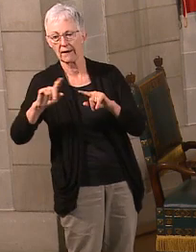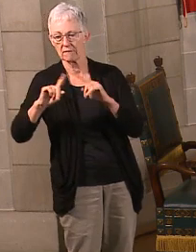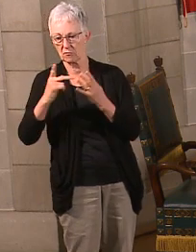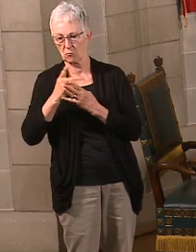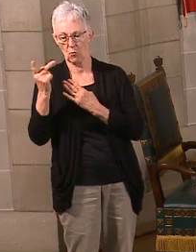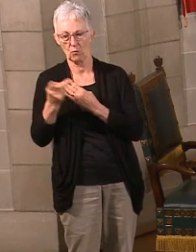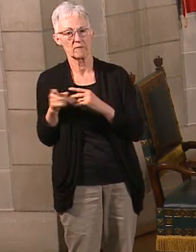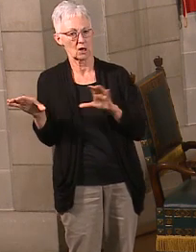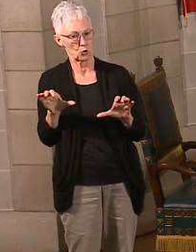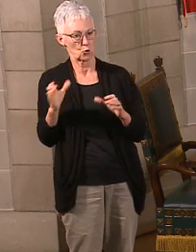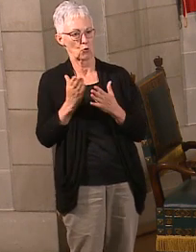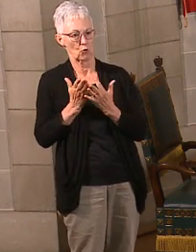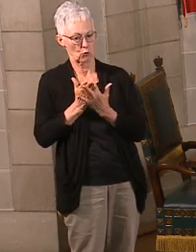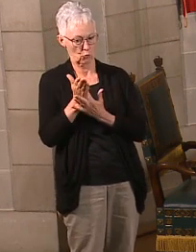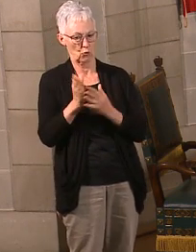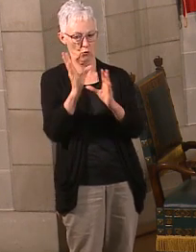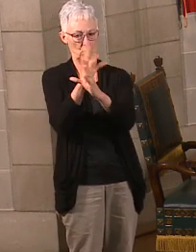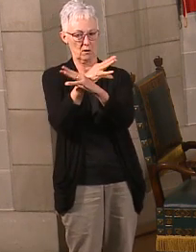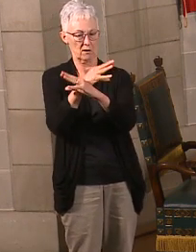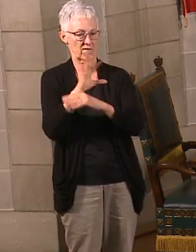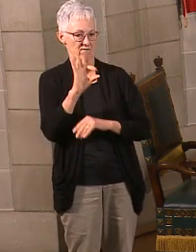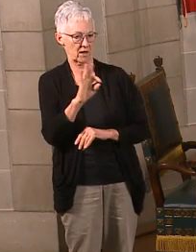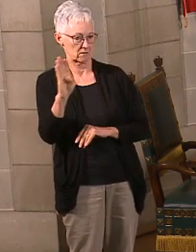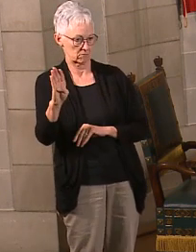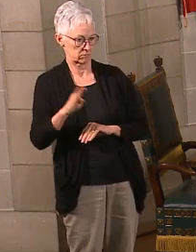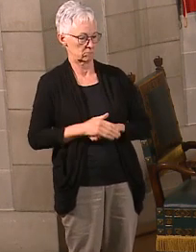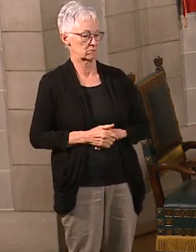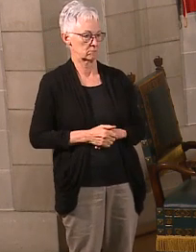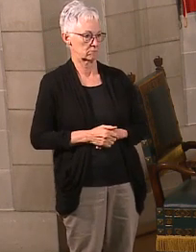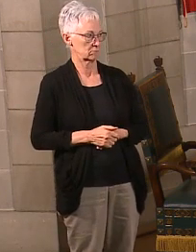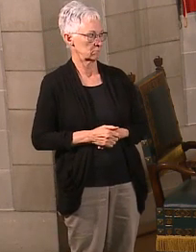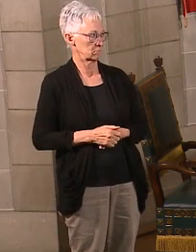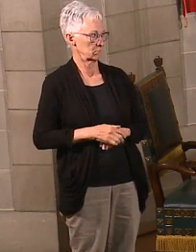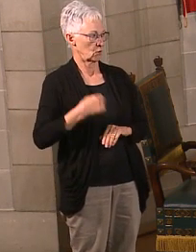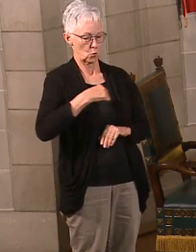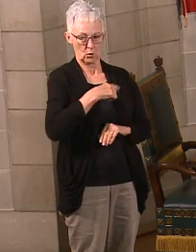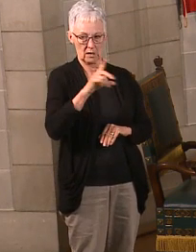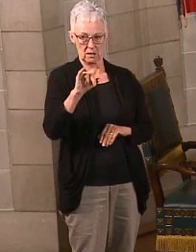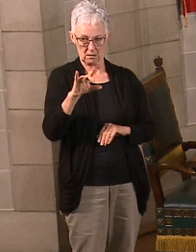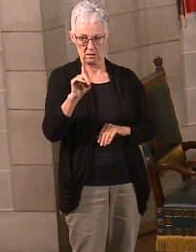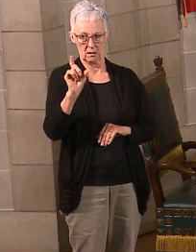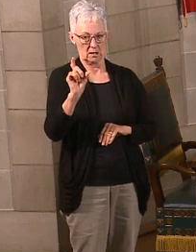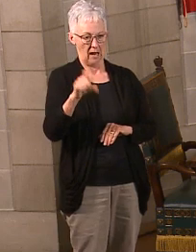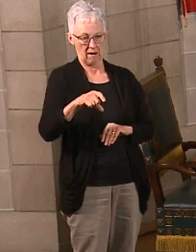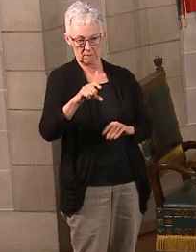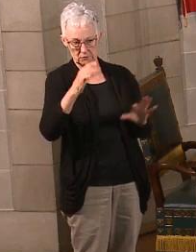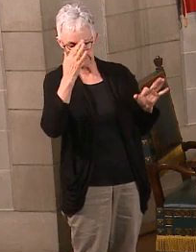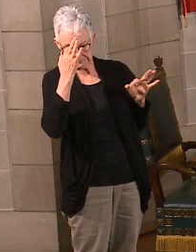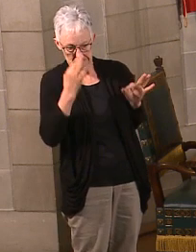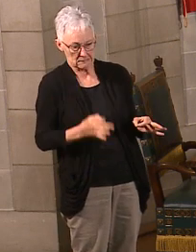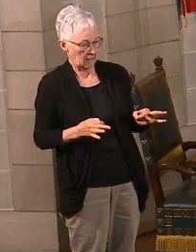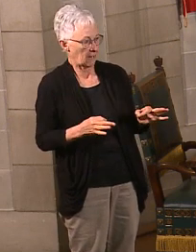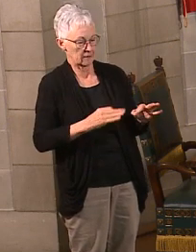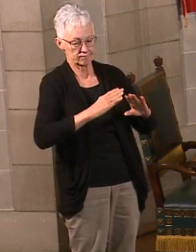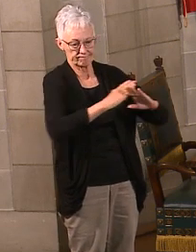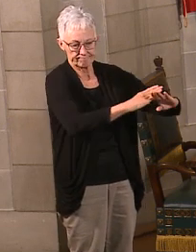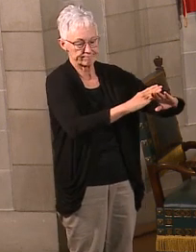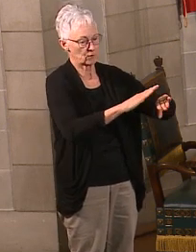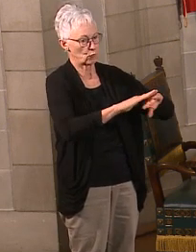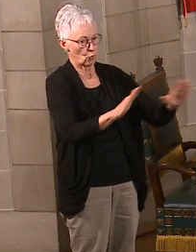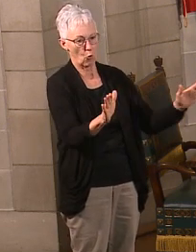safely. As I said, we had to stop visiting. That was a big move, and I think that was March 12th, if I remember